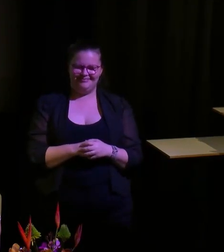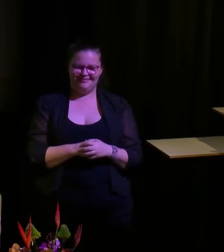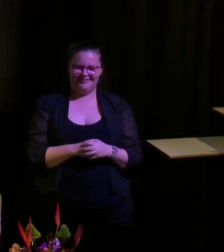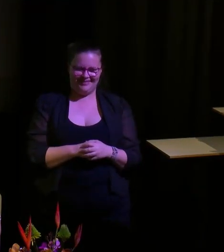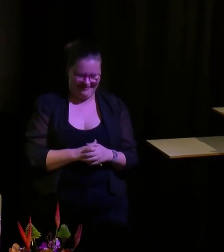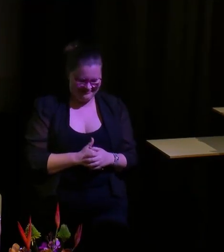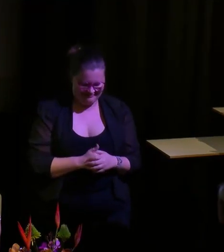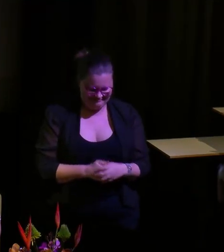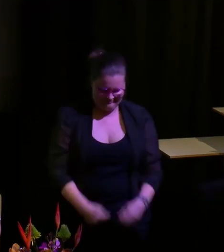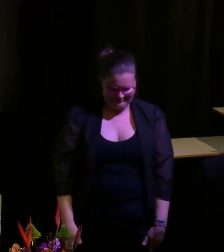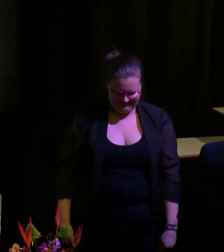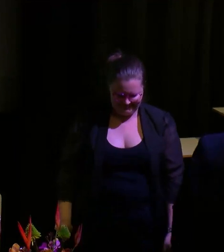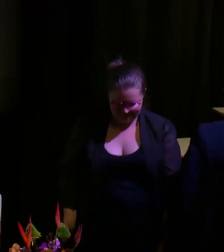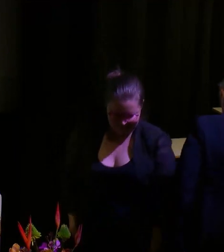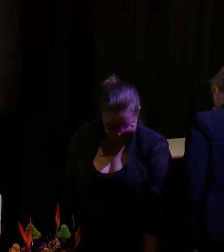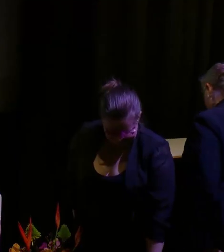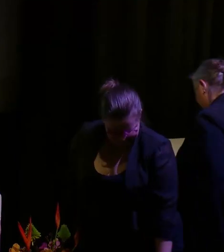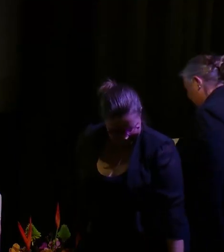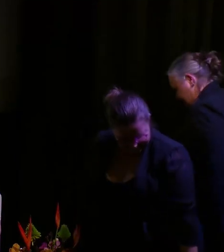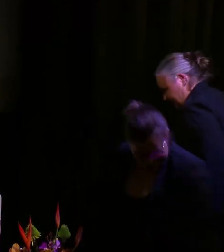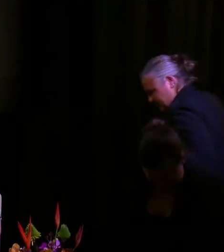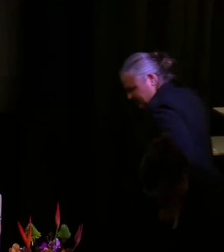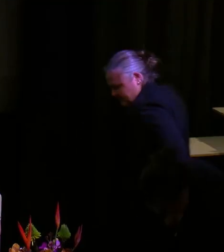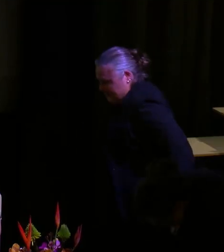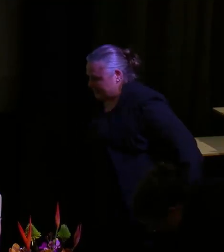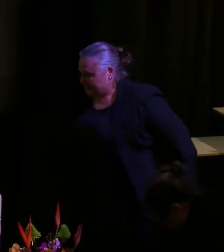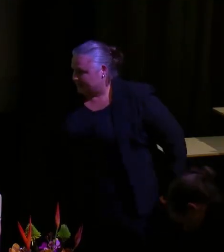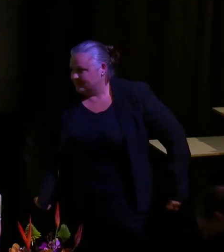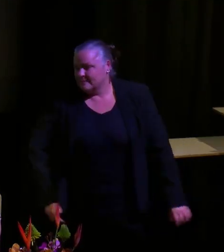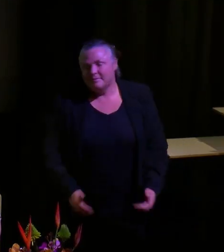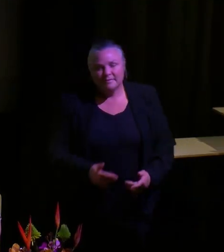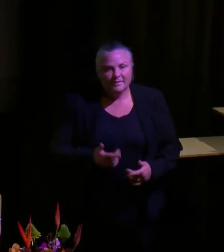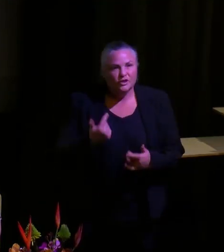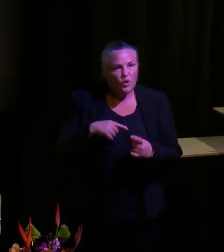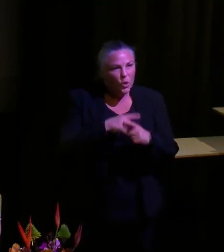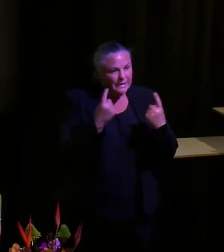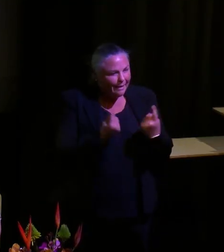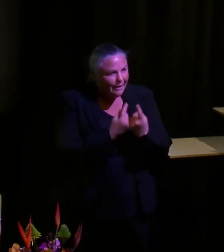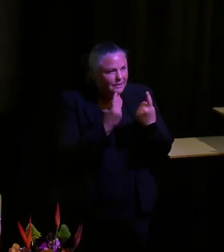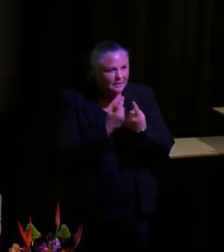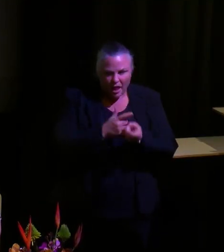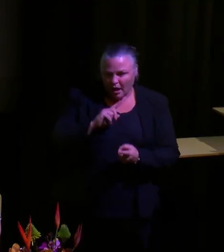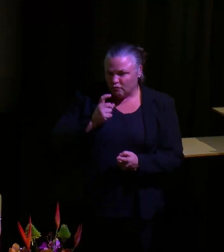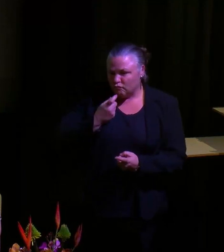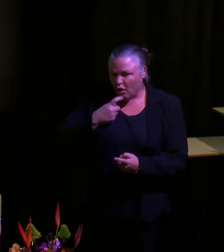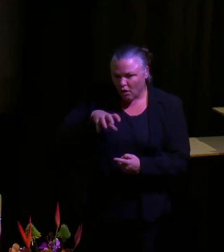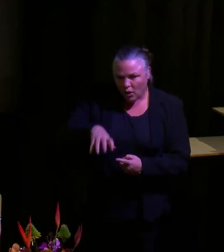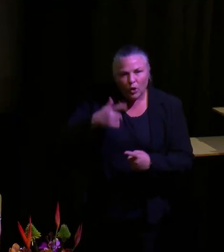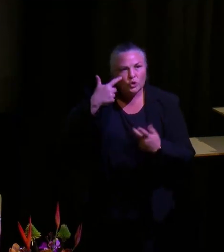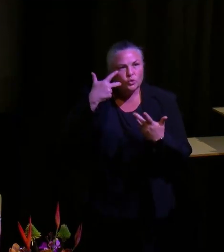those sort of things to show that connection to that space and then that with what